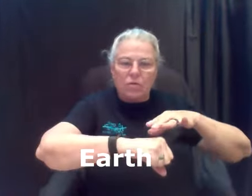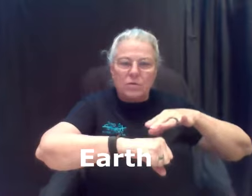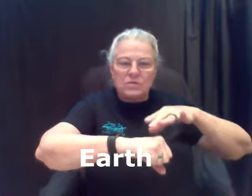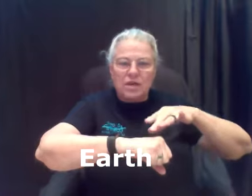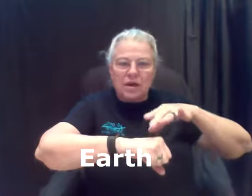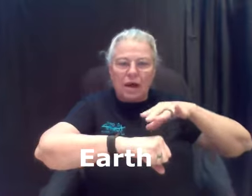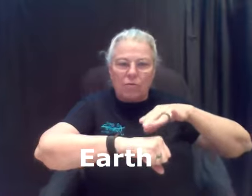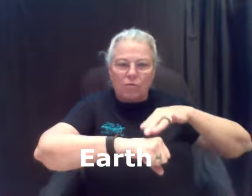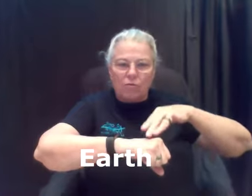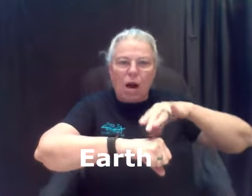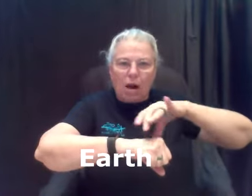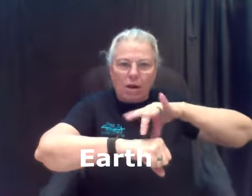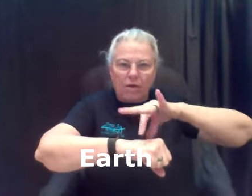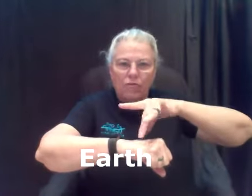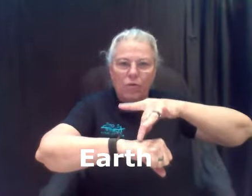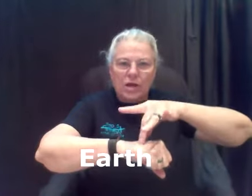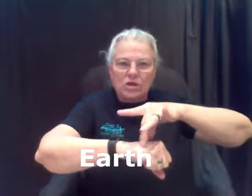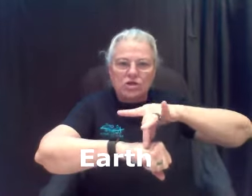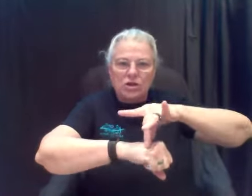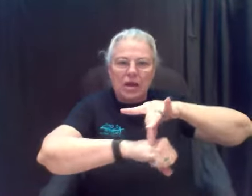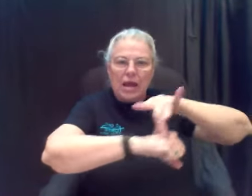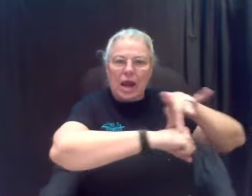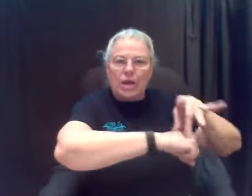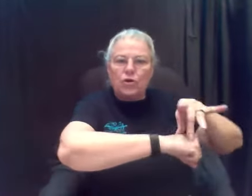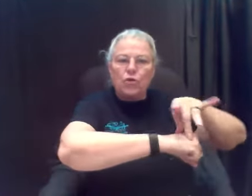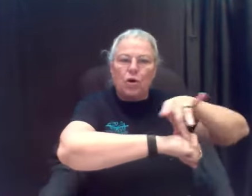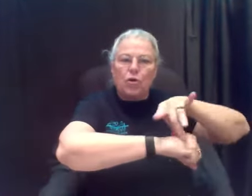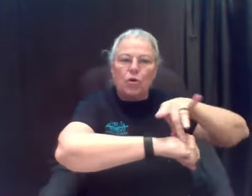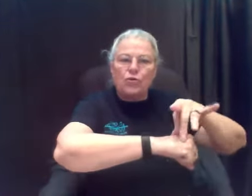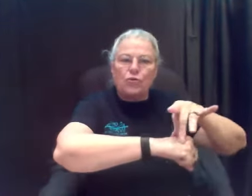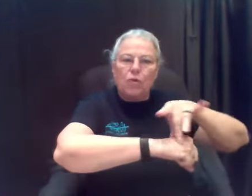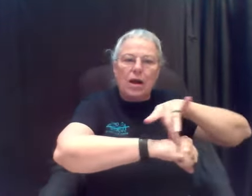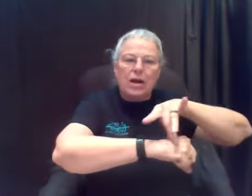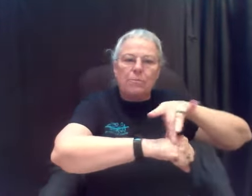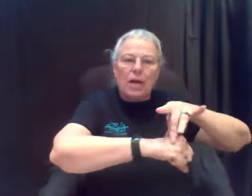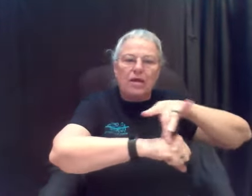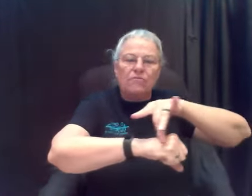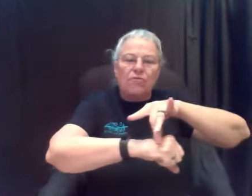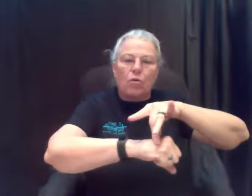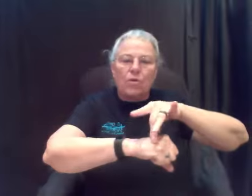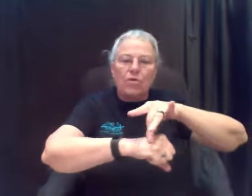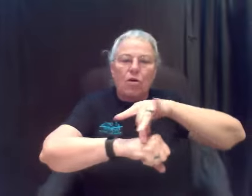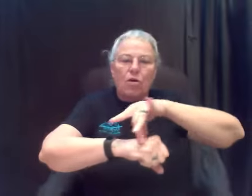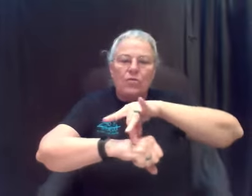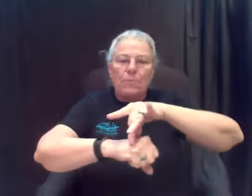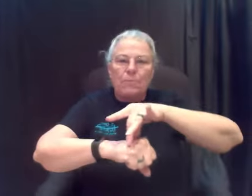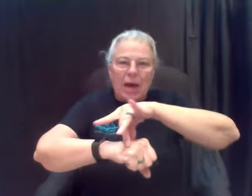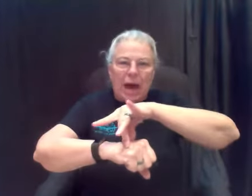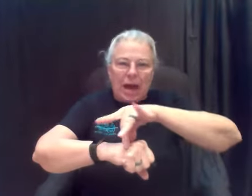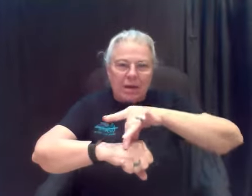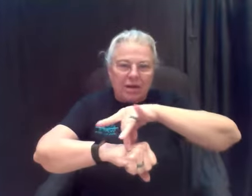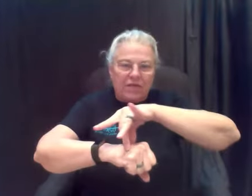forms a rock formation, and you are going to rock it back and forth on the back of that